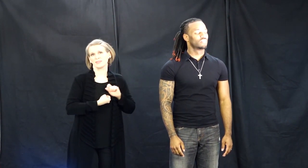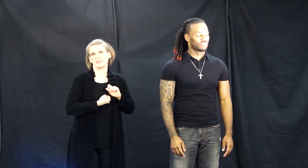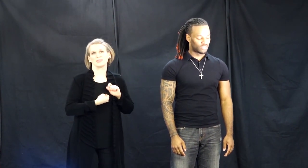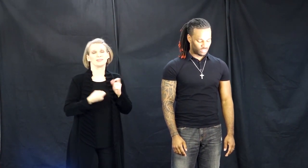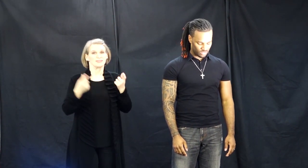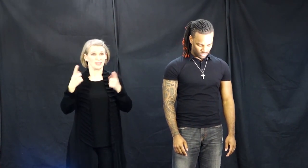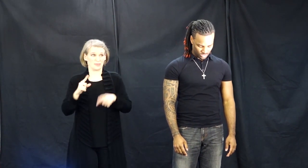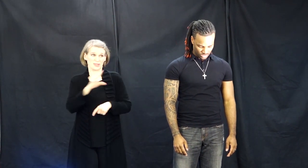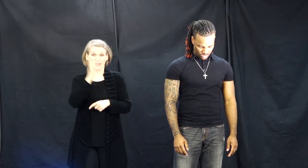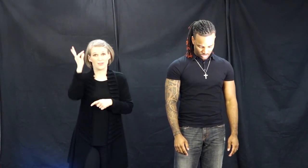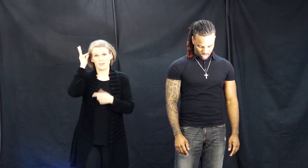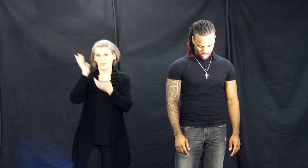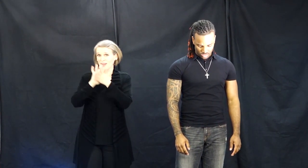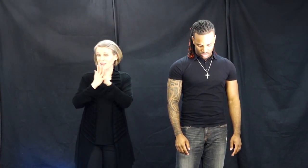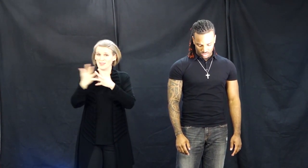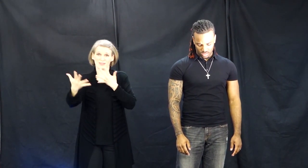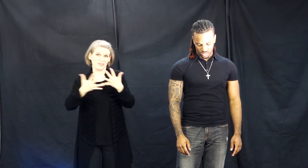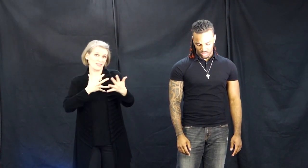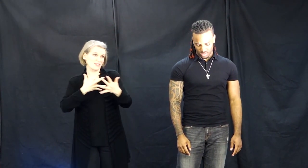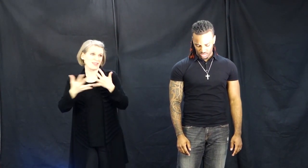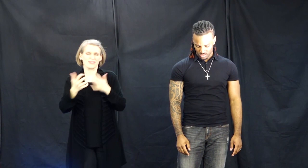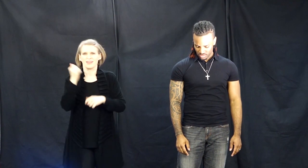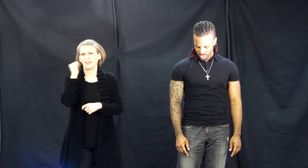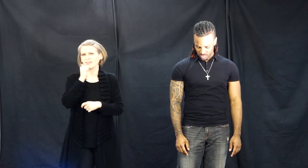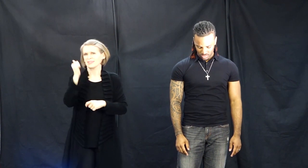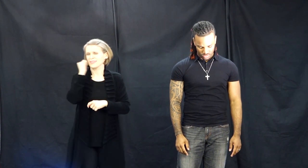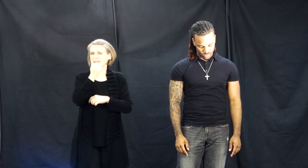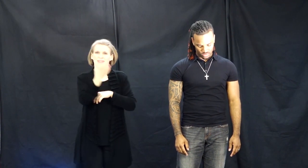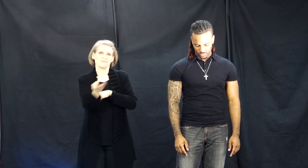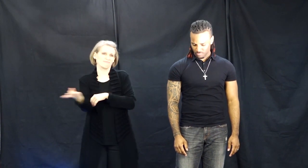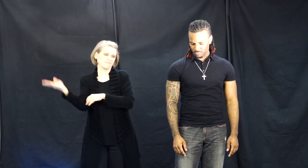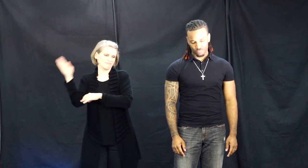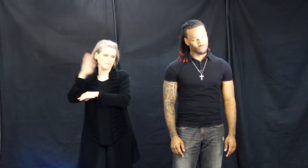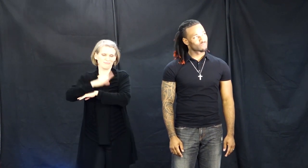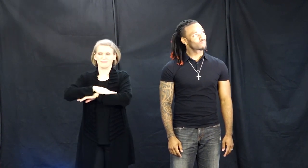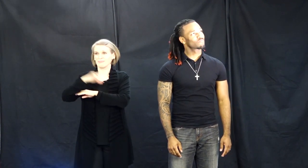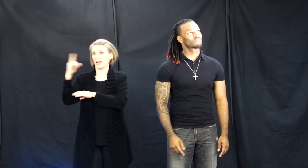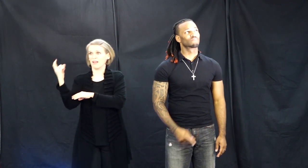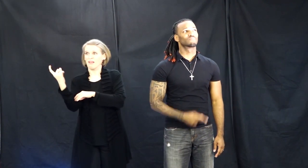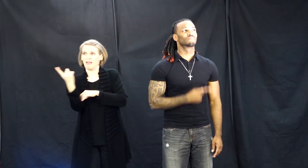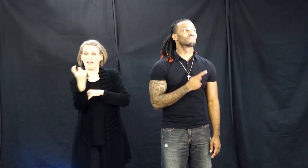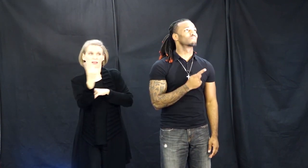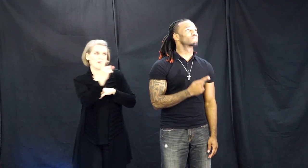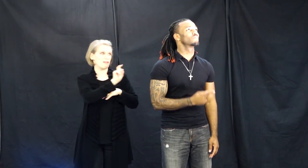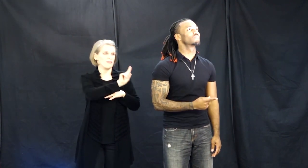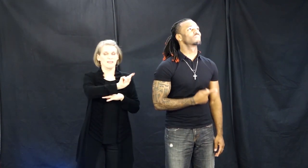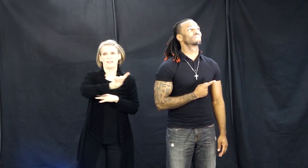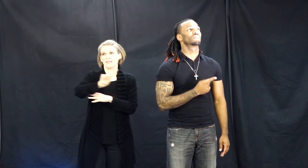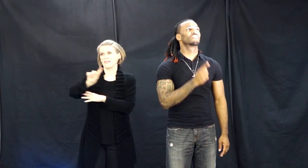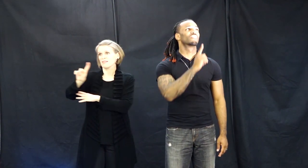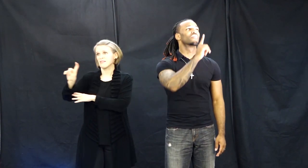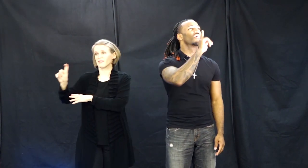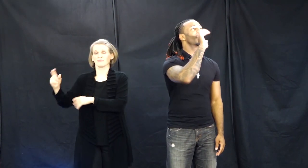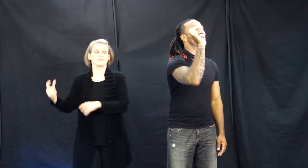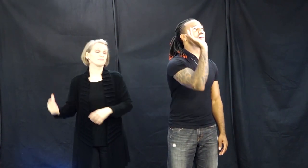unimaginable. His hair is gone gray, he passes every day. They say he walks the length of the city. You knock